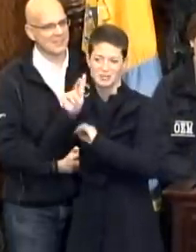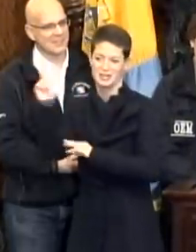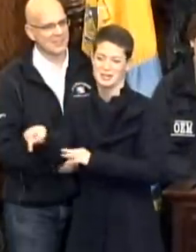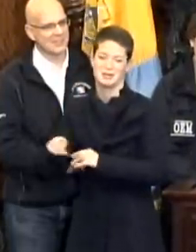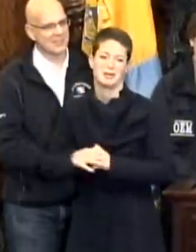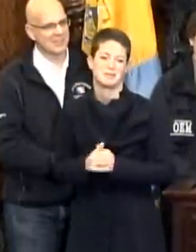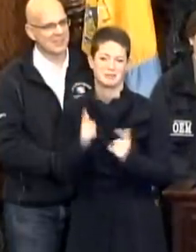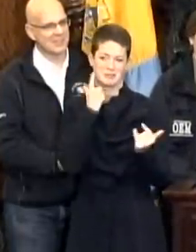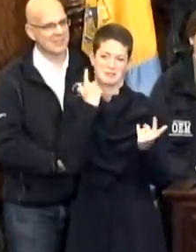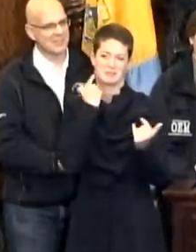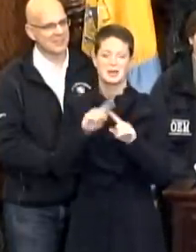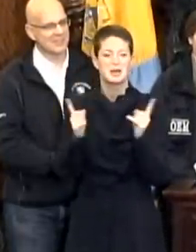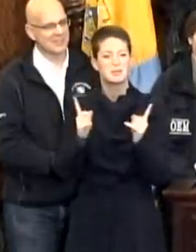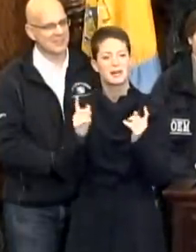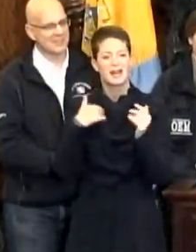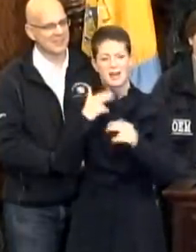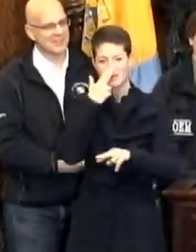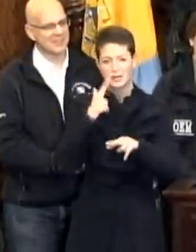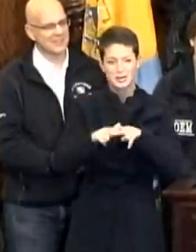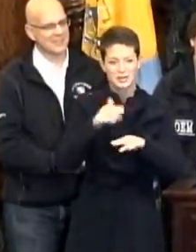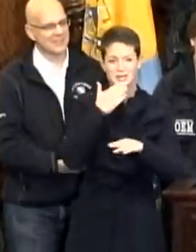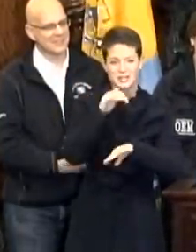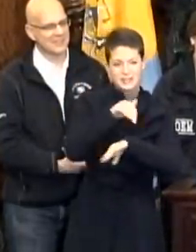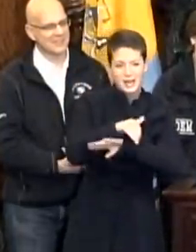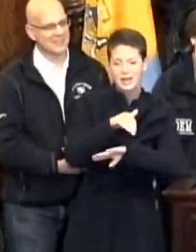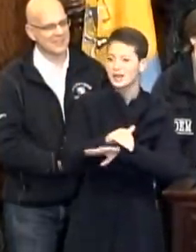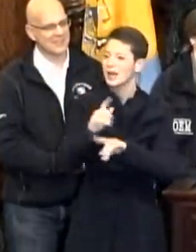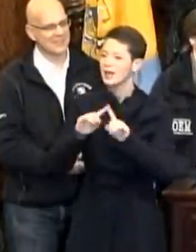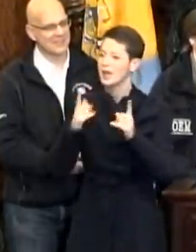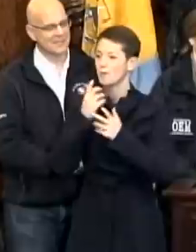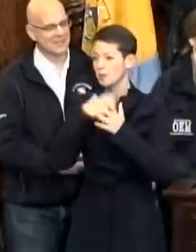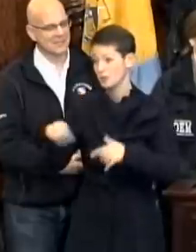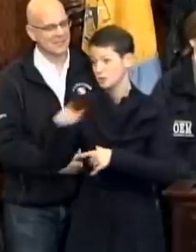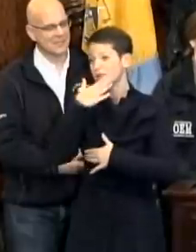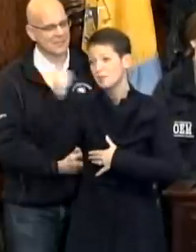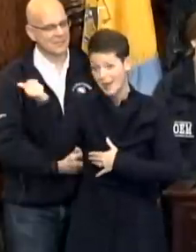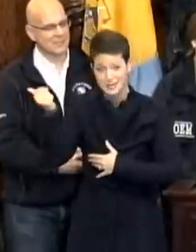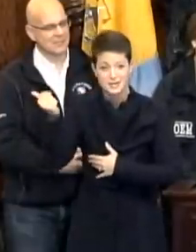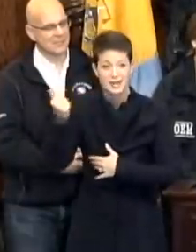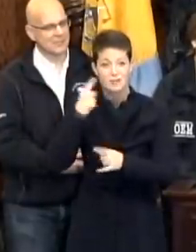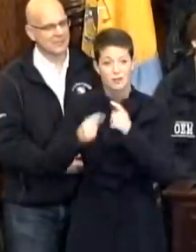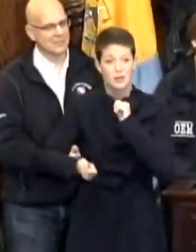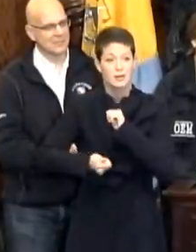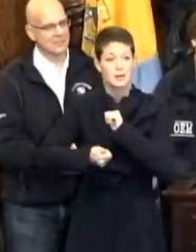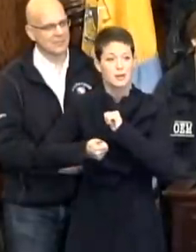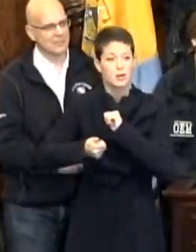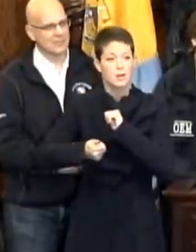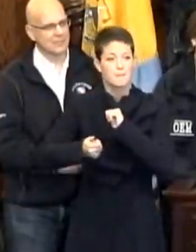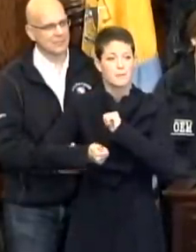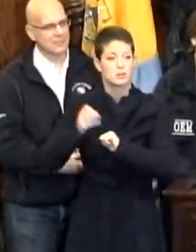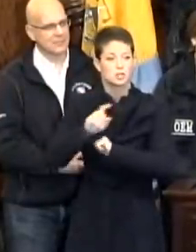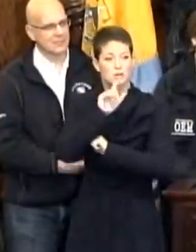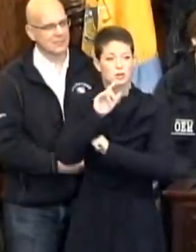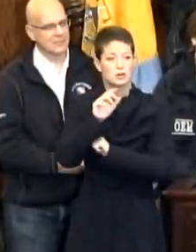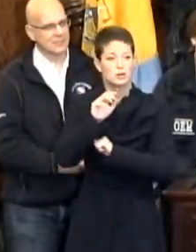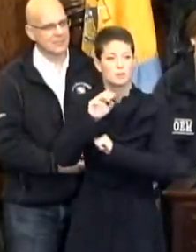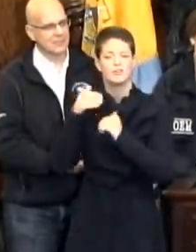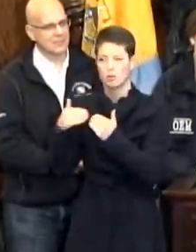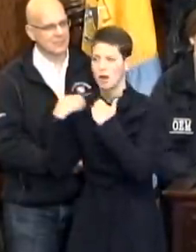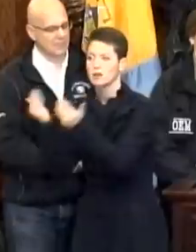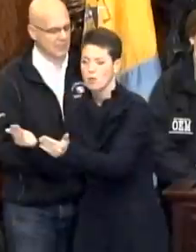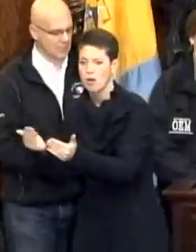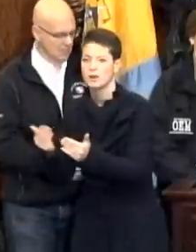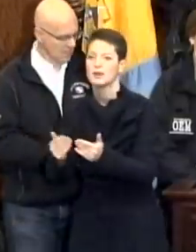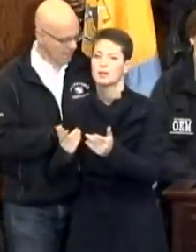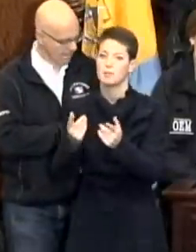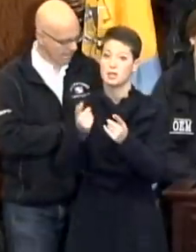so come on out, have a good time. We wish you all the best. And for the earlier presser, let me take a few questions from the news media,